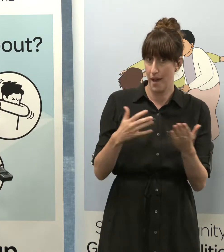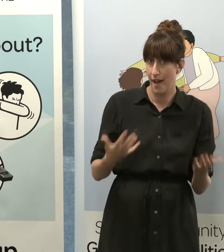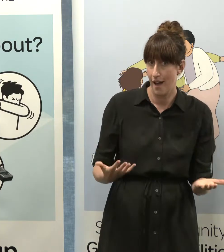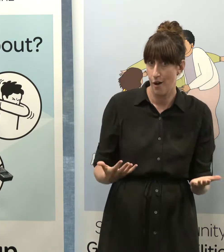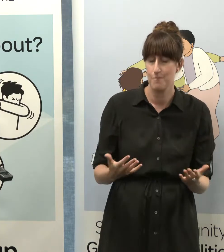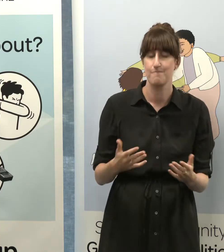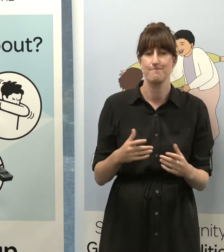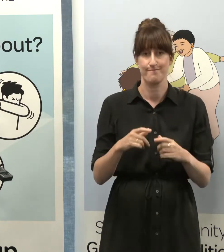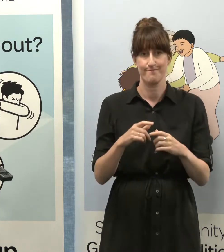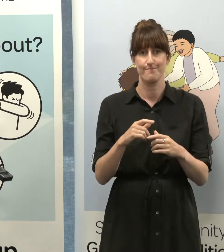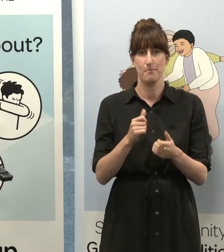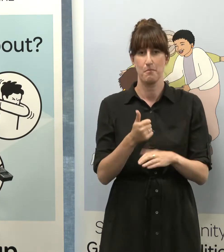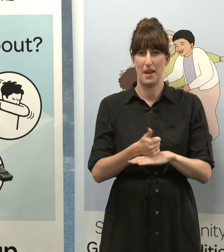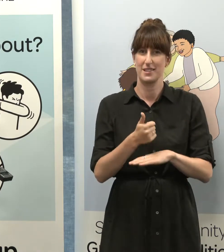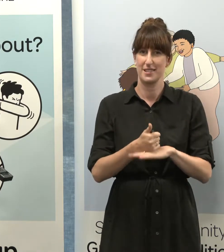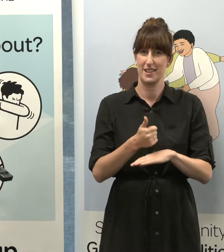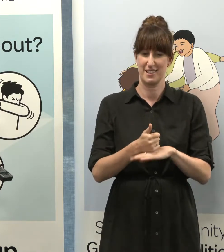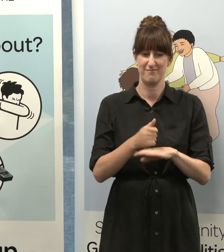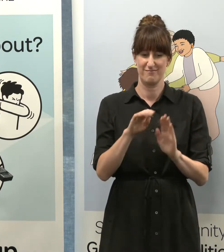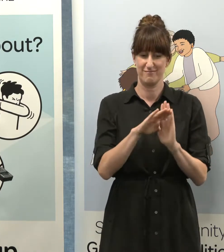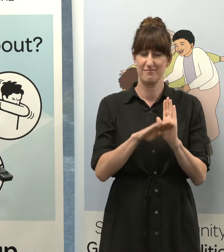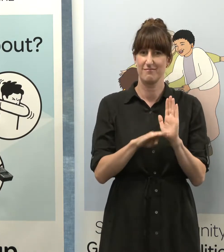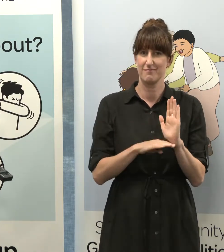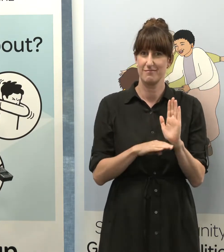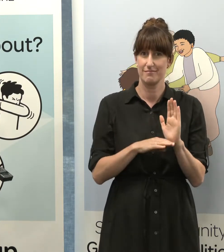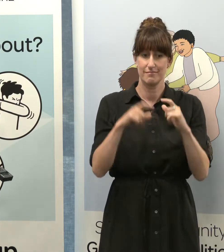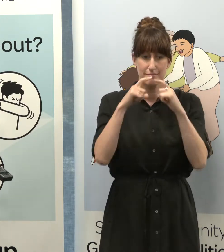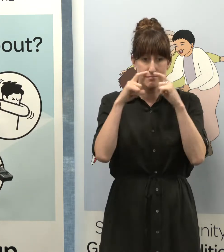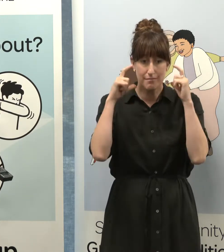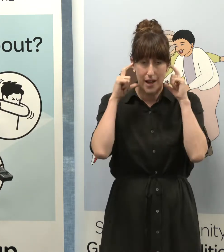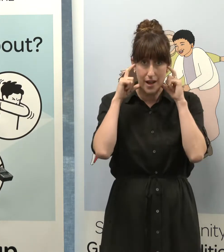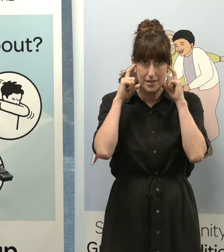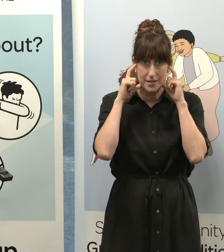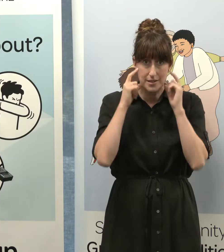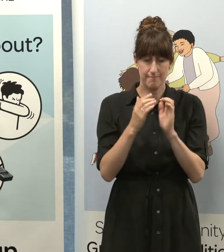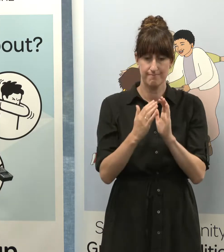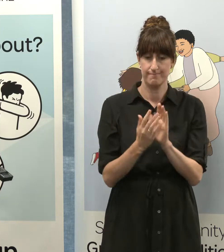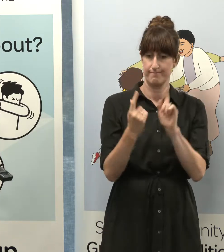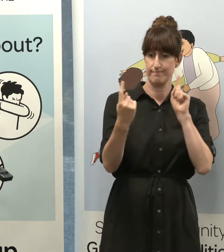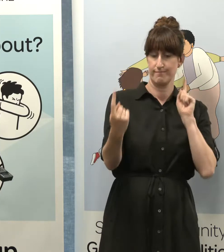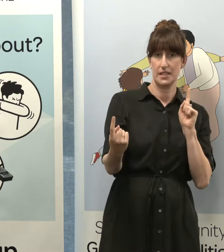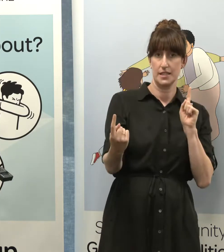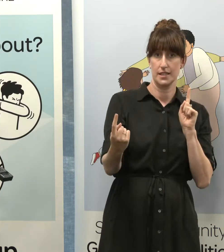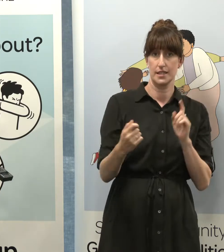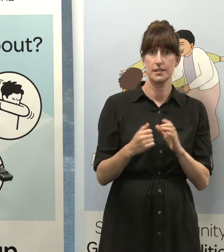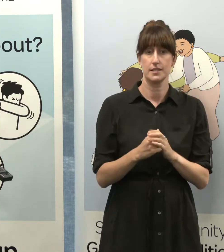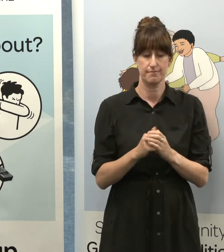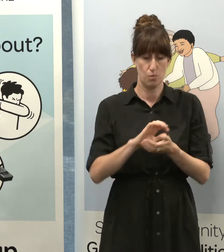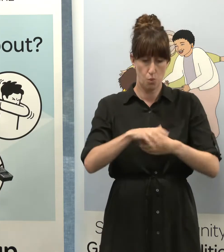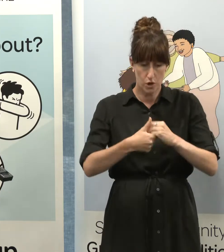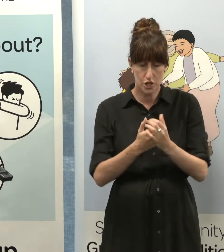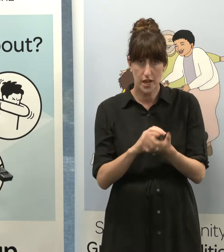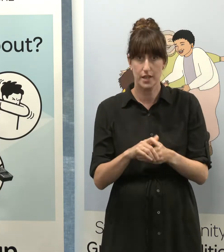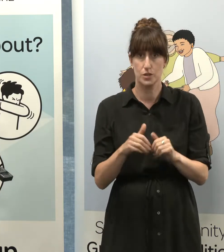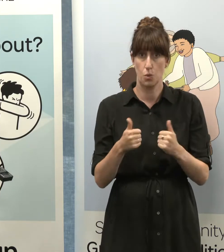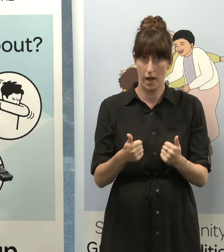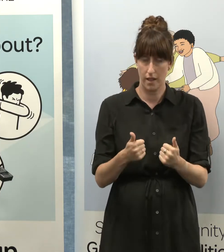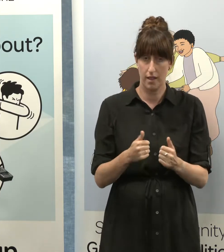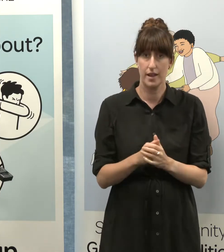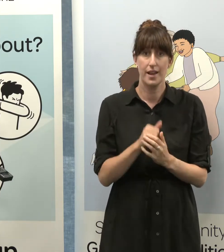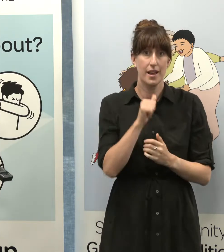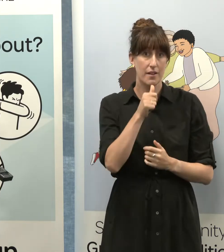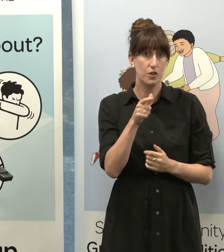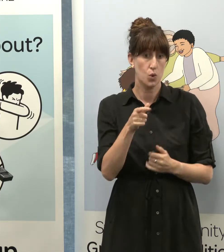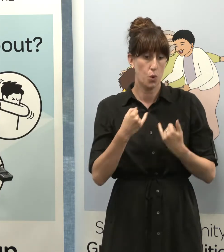wearing a mask to protect yourself and others, physically distance, and please, if you are unwell or if you're meant